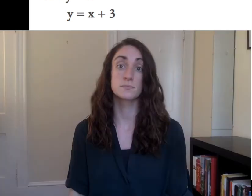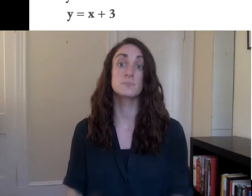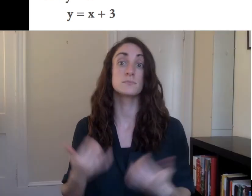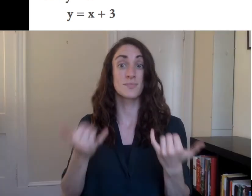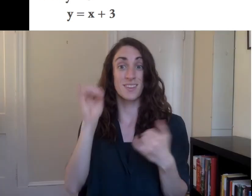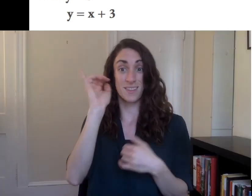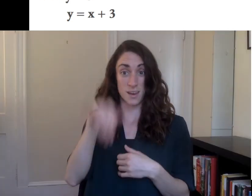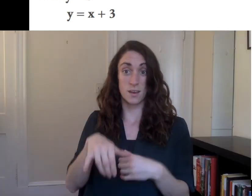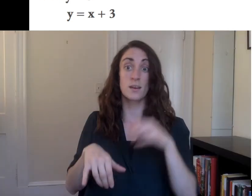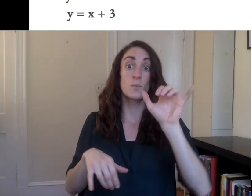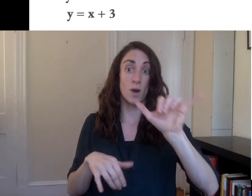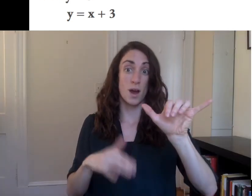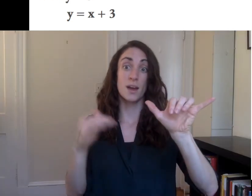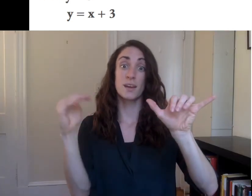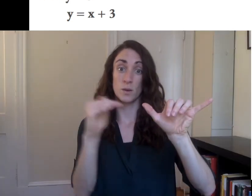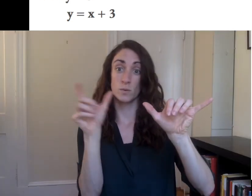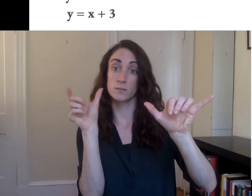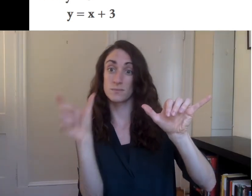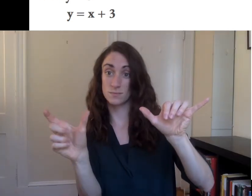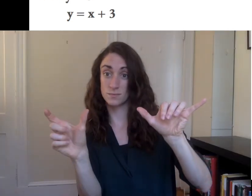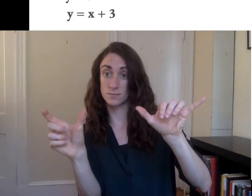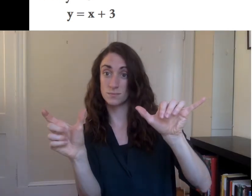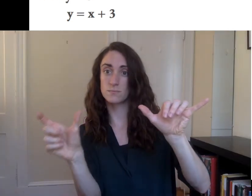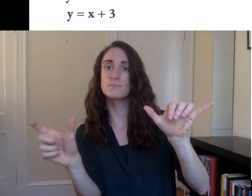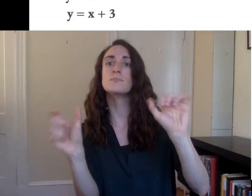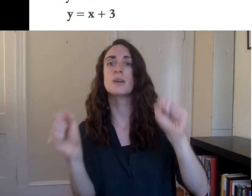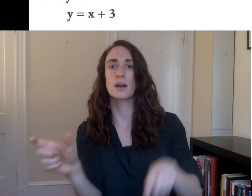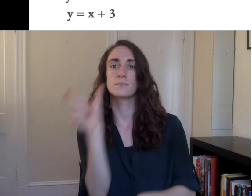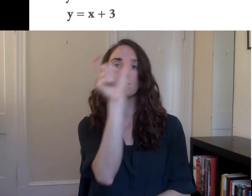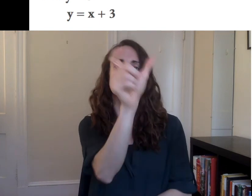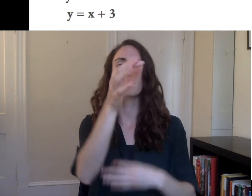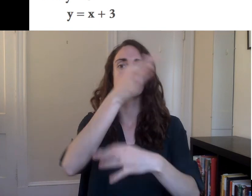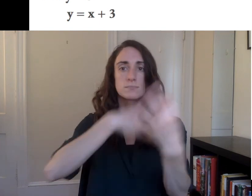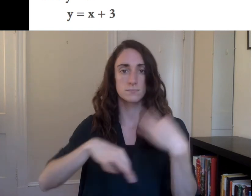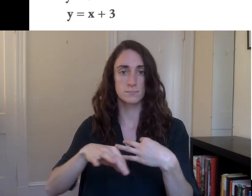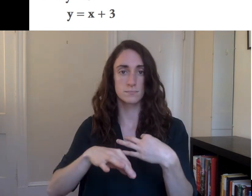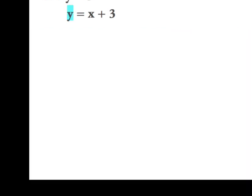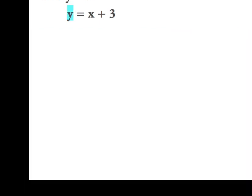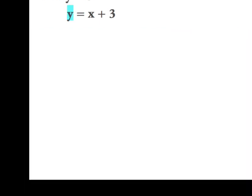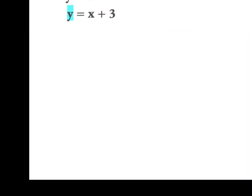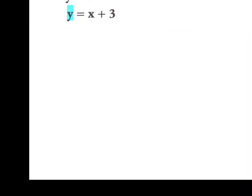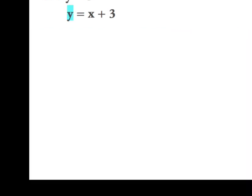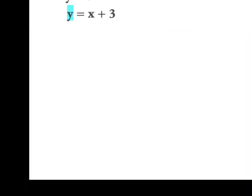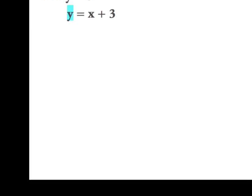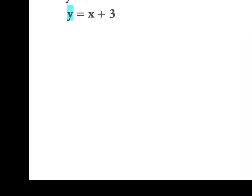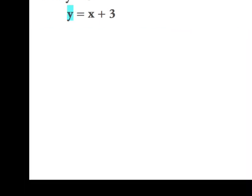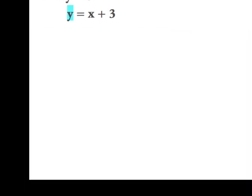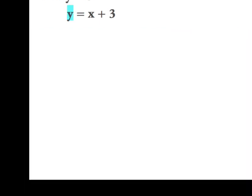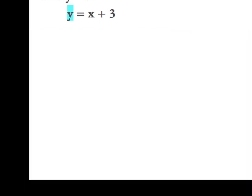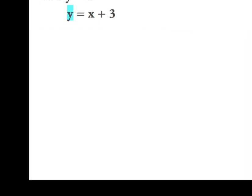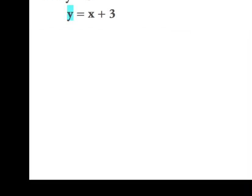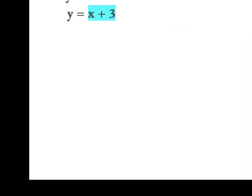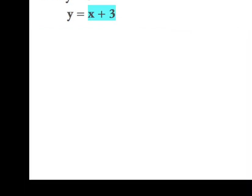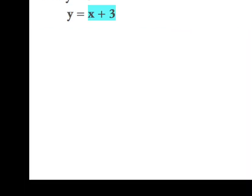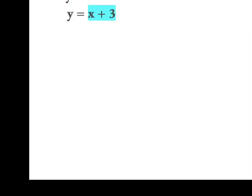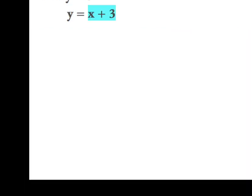Now we've got y equals this expression x plus 3, so we can replace y in the first equation with x plus 3.